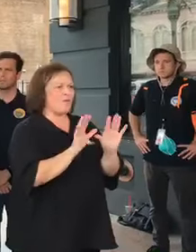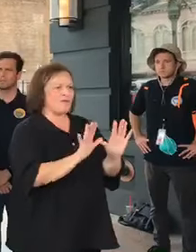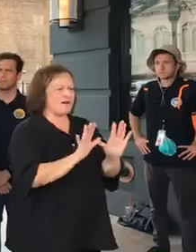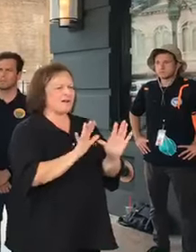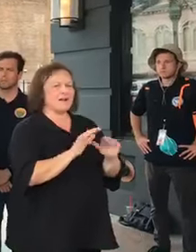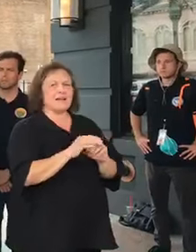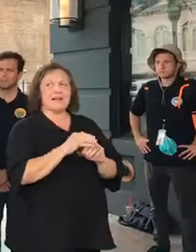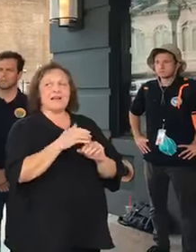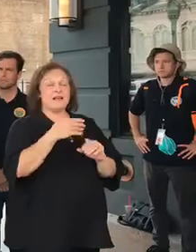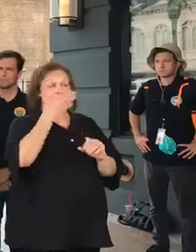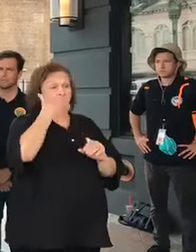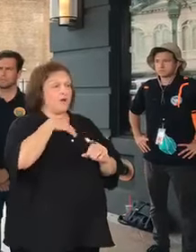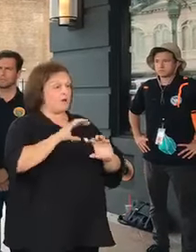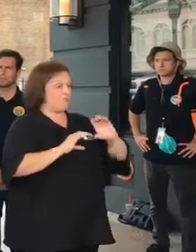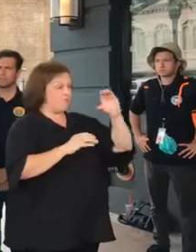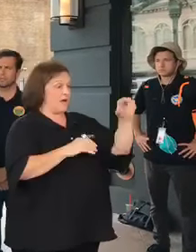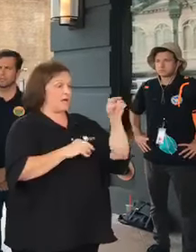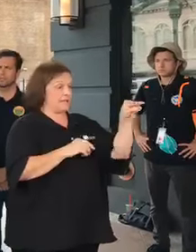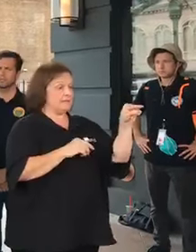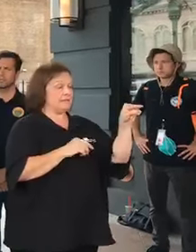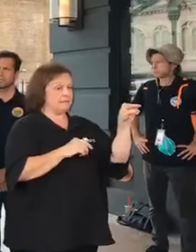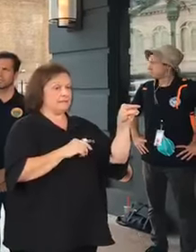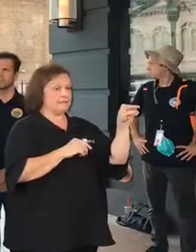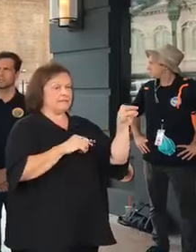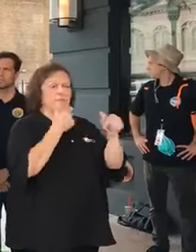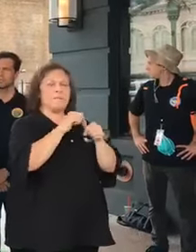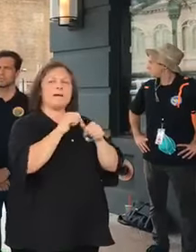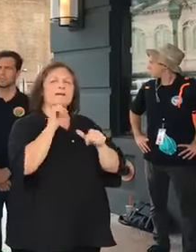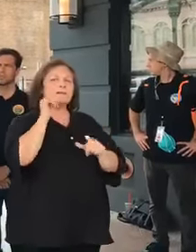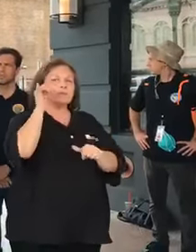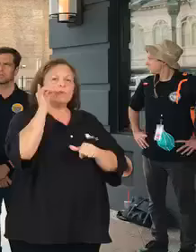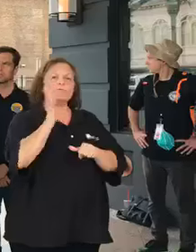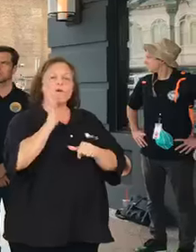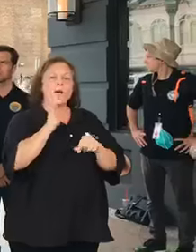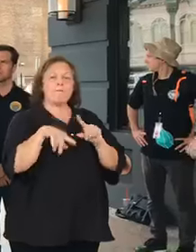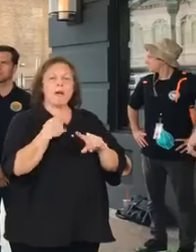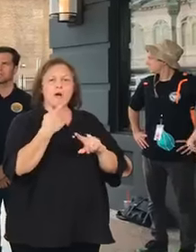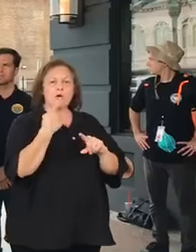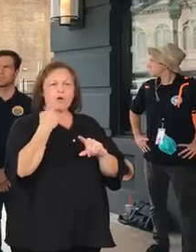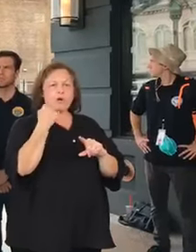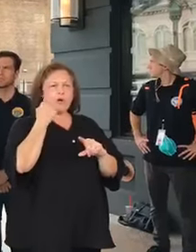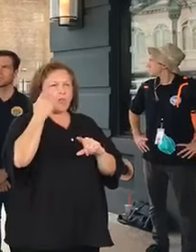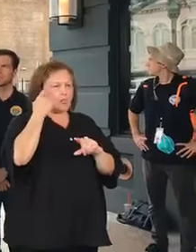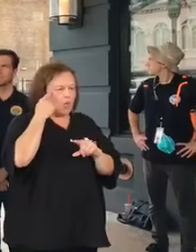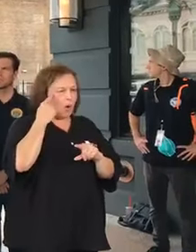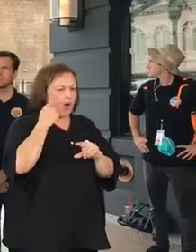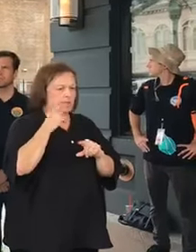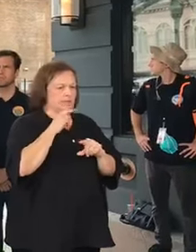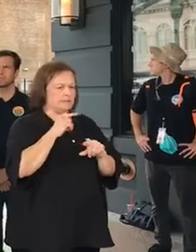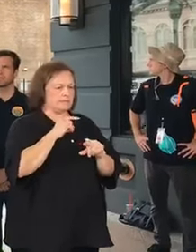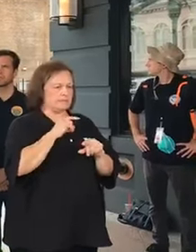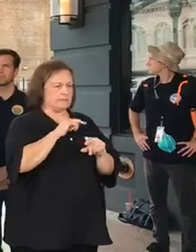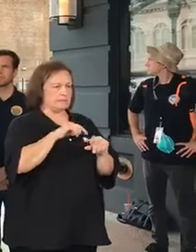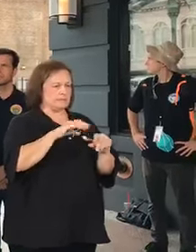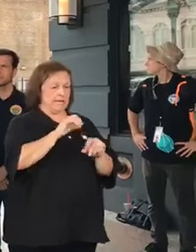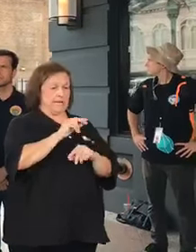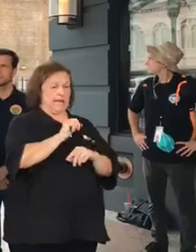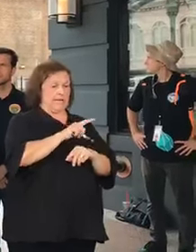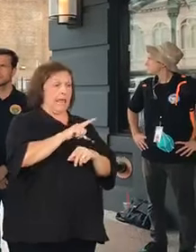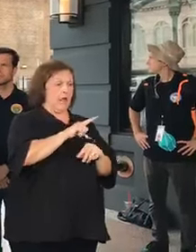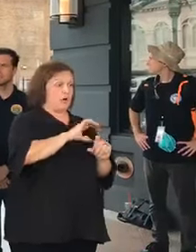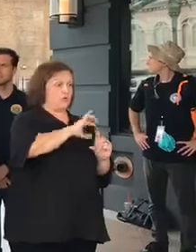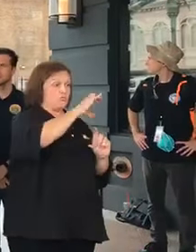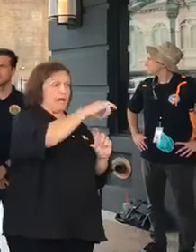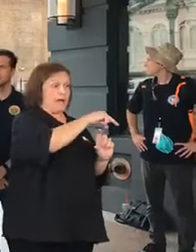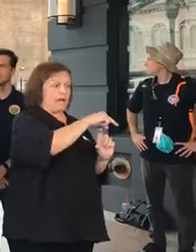front staying crane is still? still very much so. If you, yesterday we talked about, originally we thought it was only the rear crane furthest from Canal Street that had the